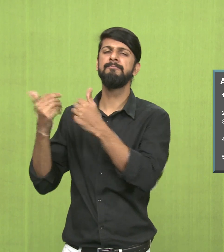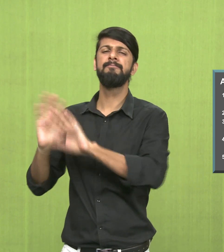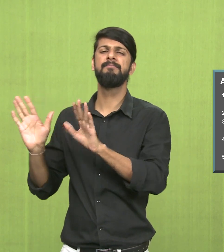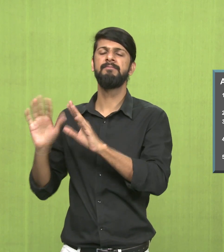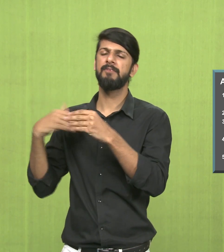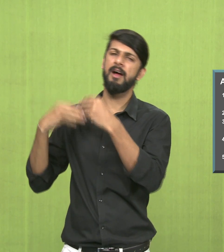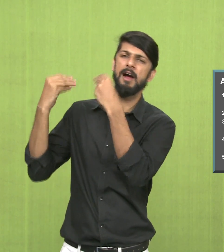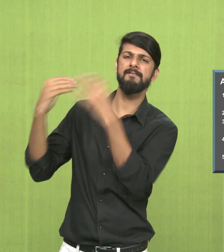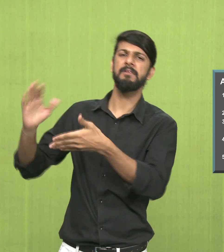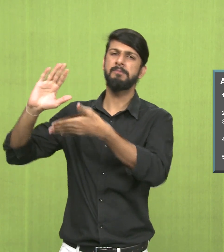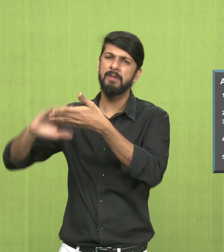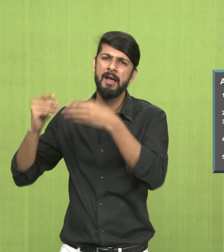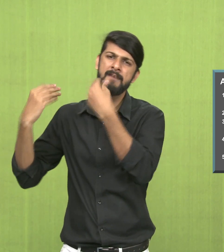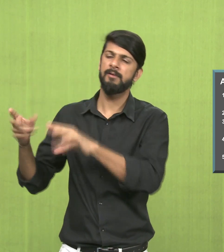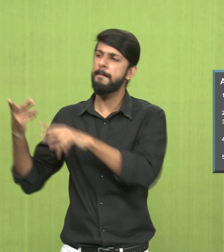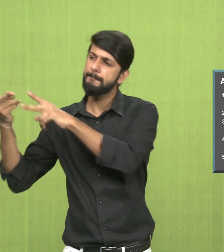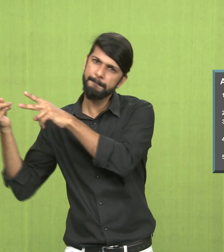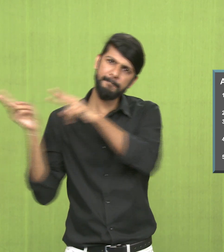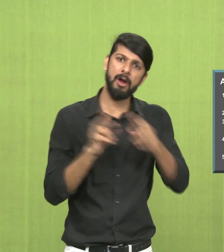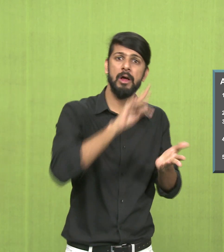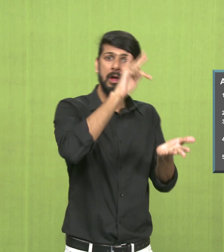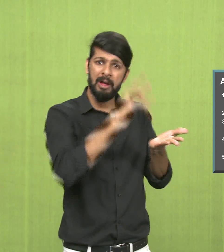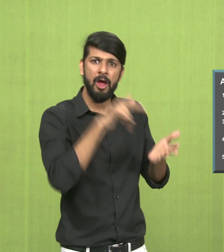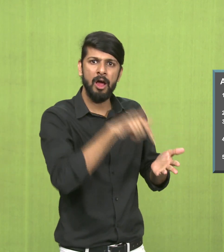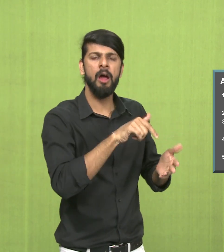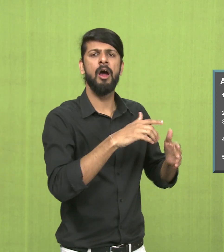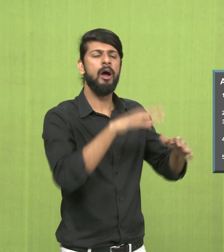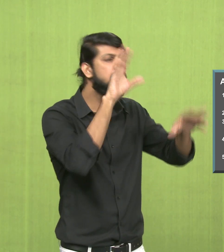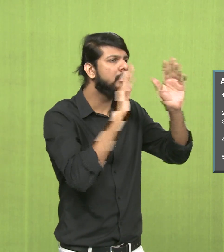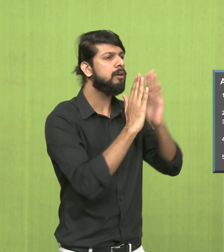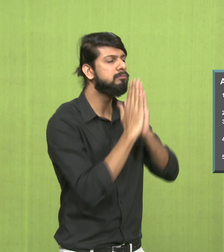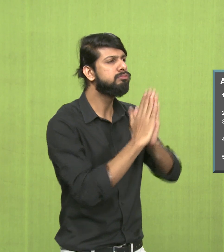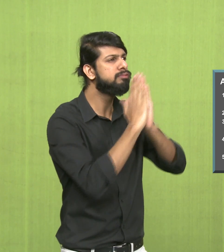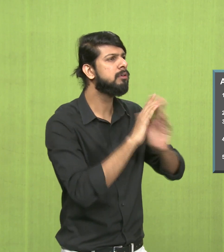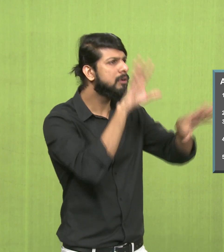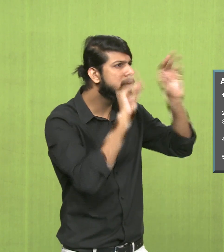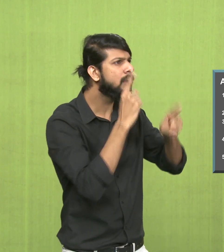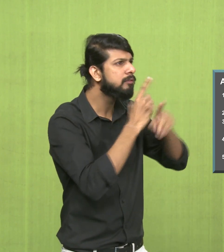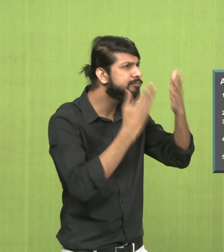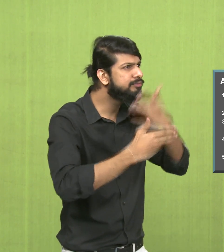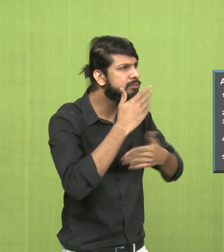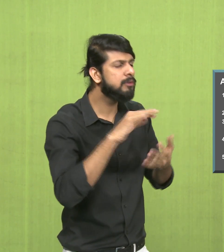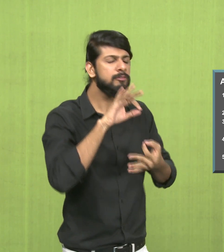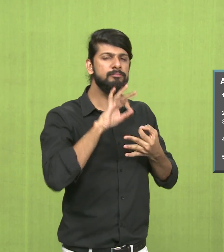In those days, monks who had left family life, renounced the world for